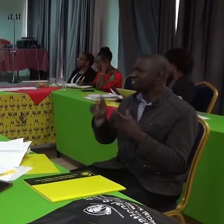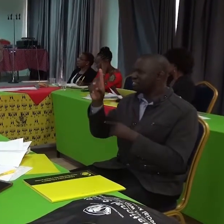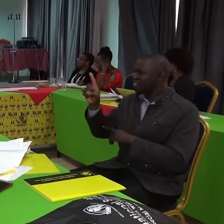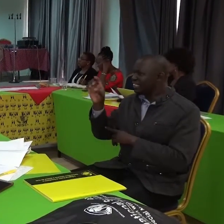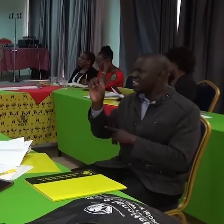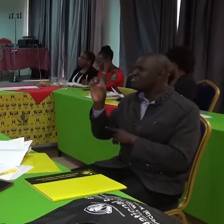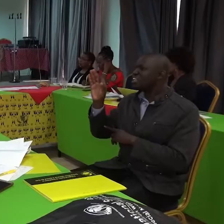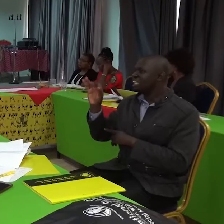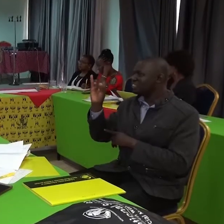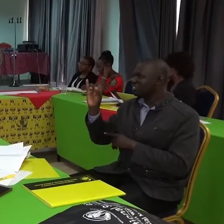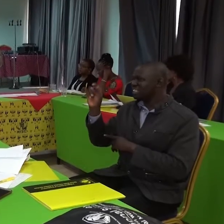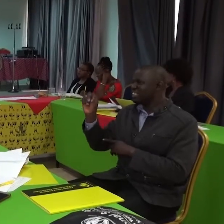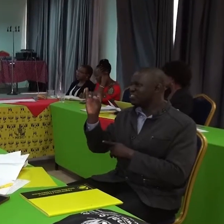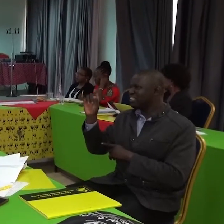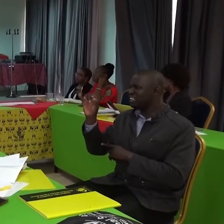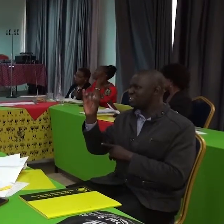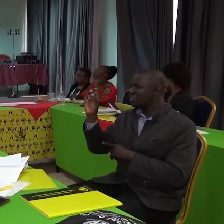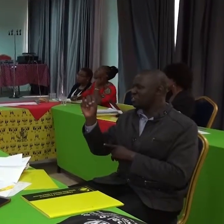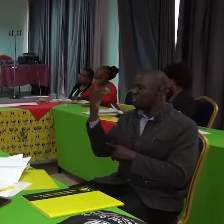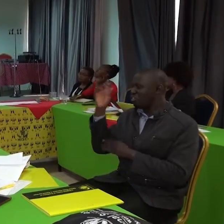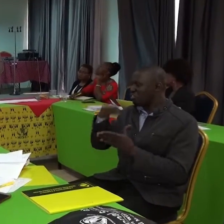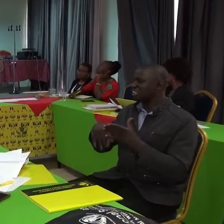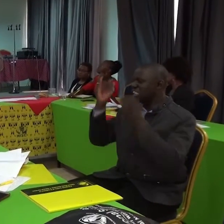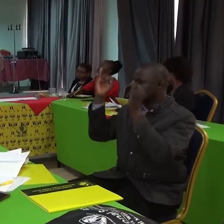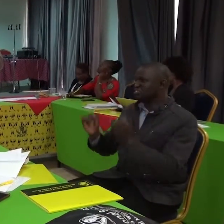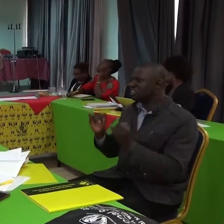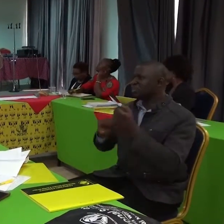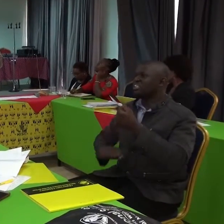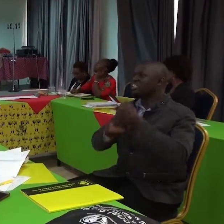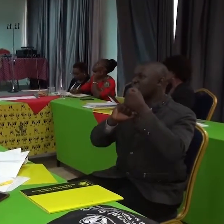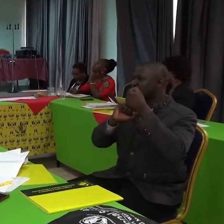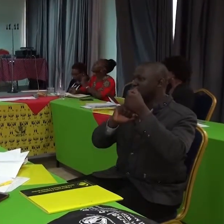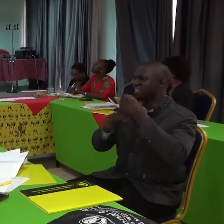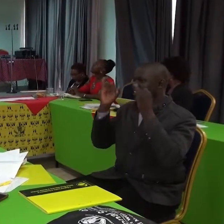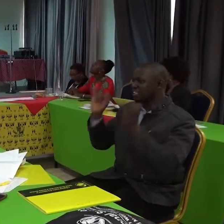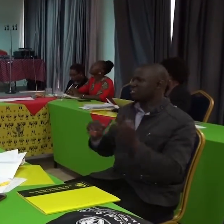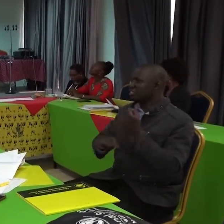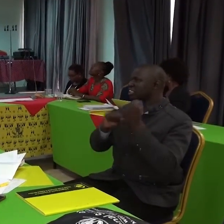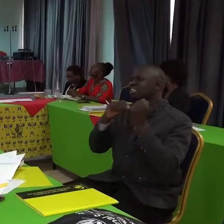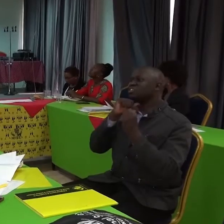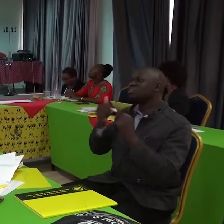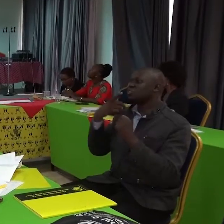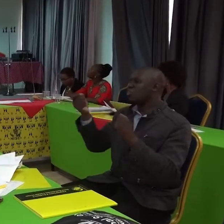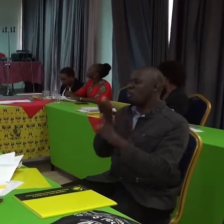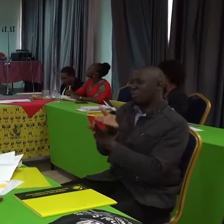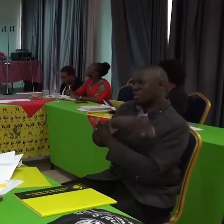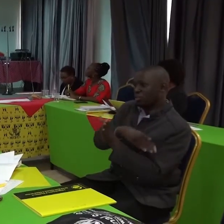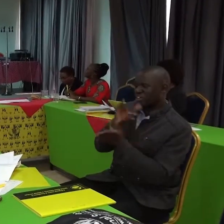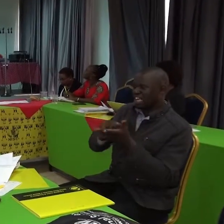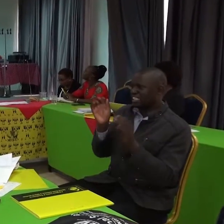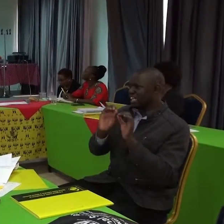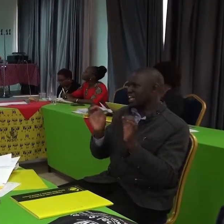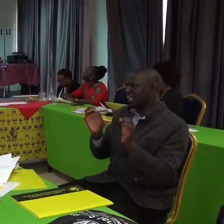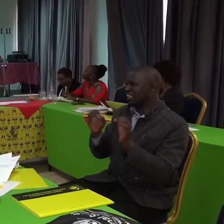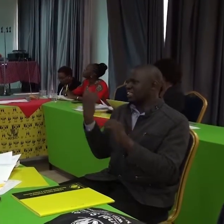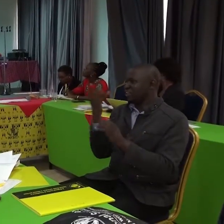definition of individualized support. It doesn't go beyond that. The only thing they've